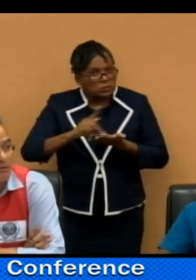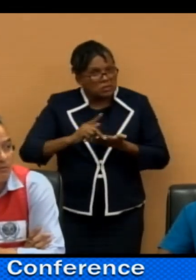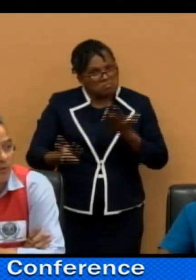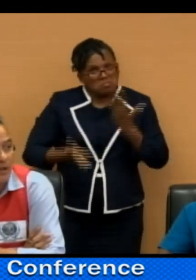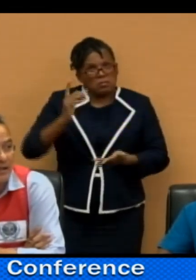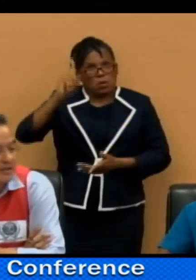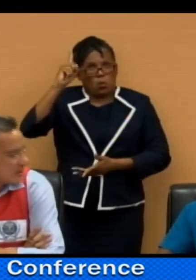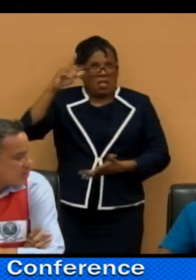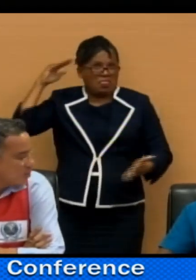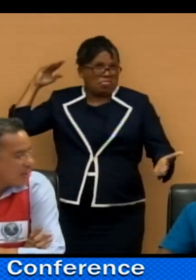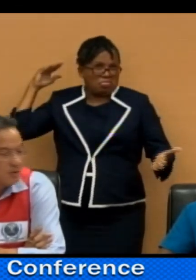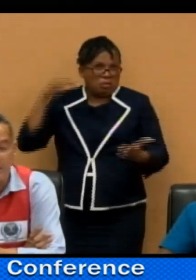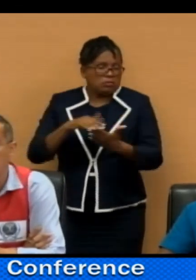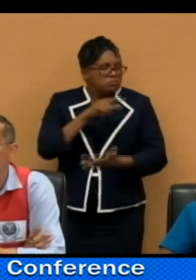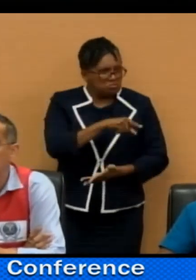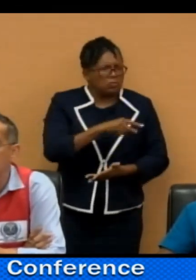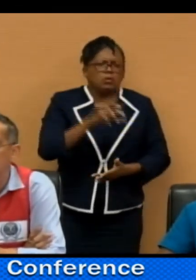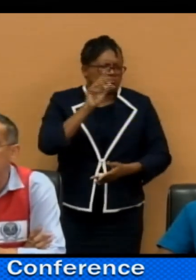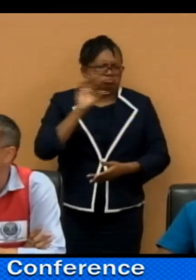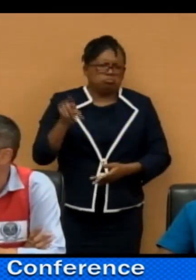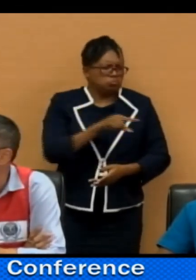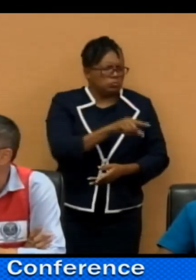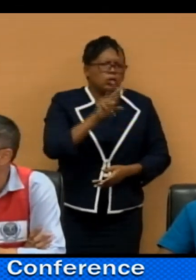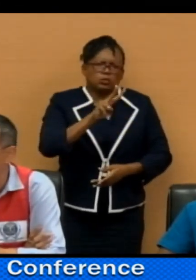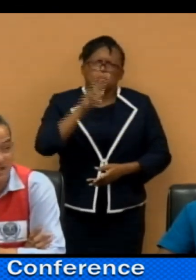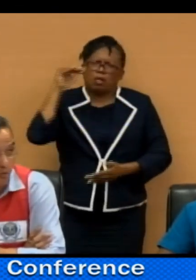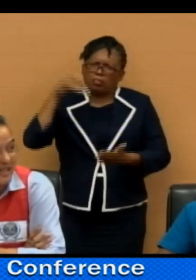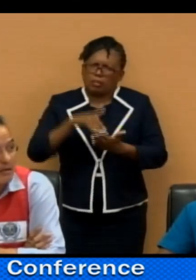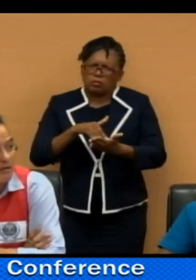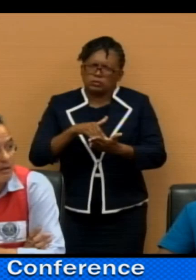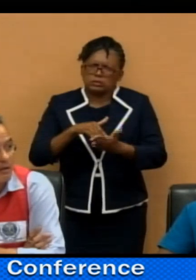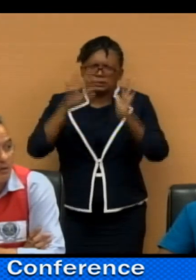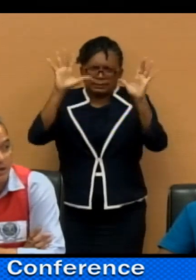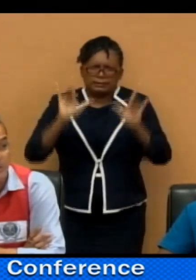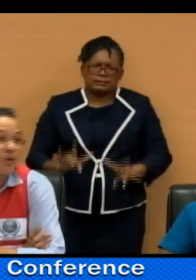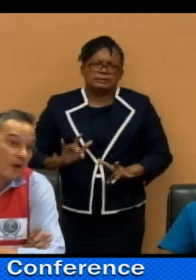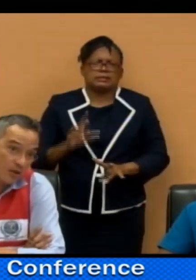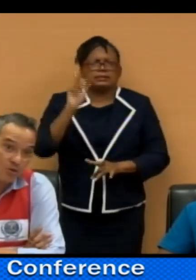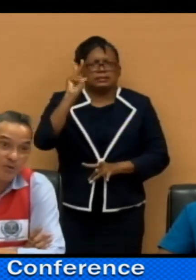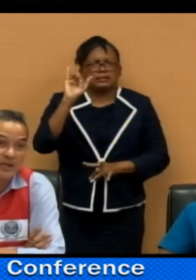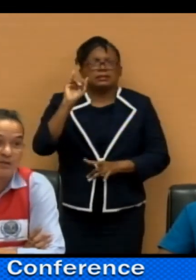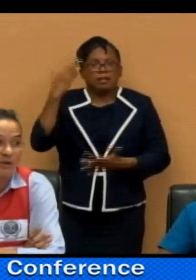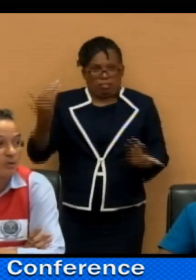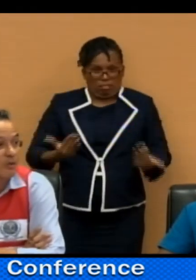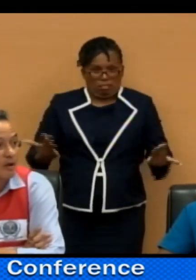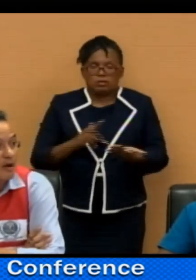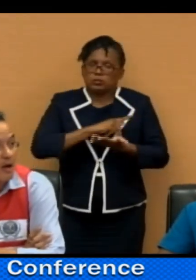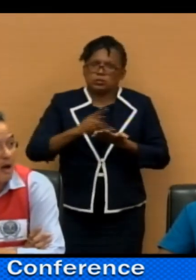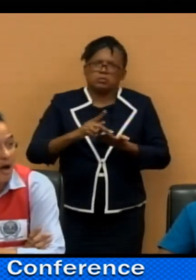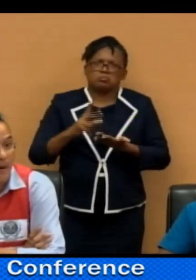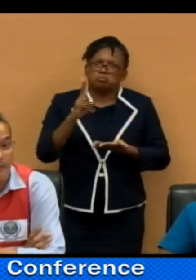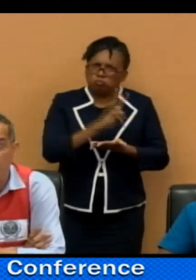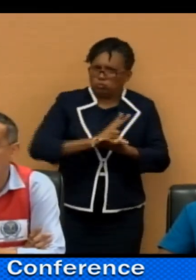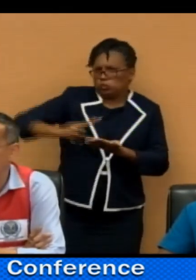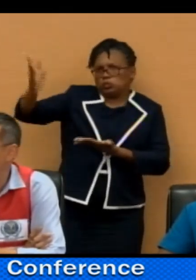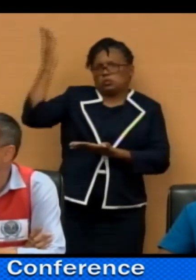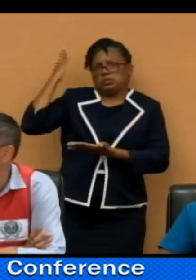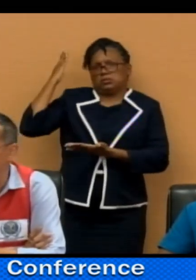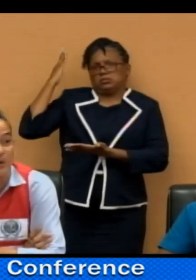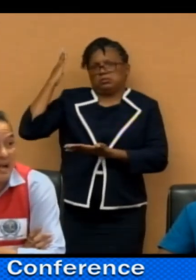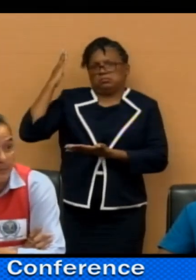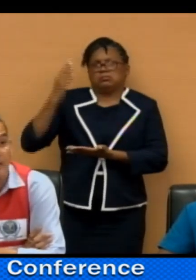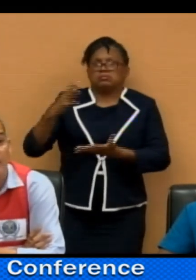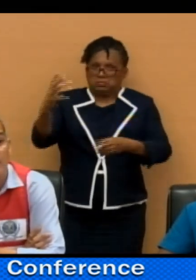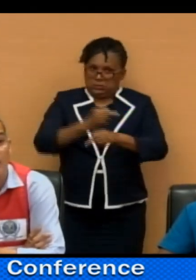1,000 more test kits, 2,000 test kits this week, which was ordered 2 weeks ago,